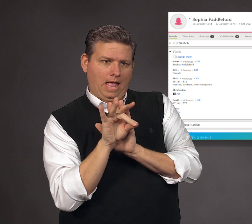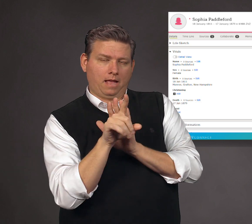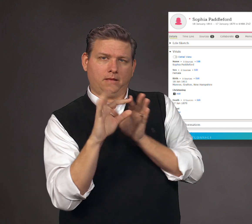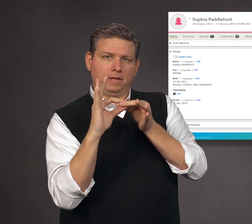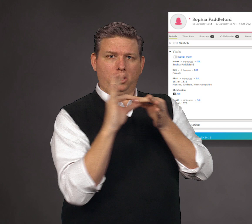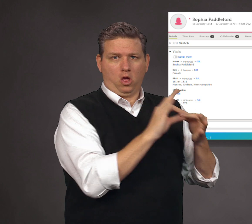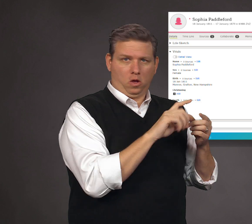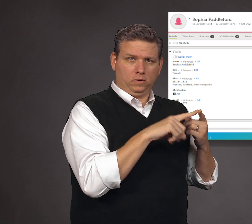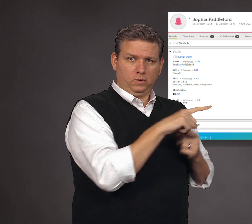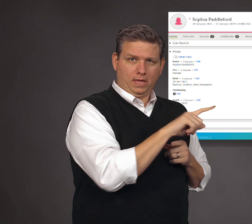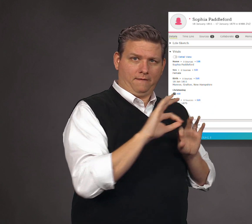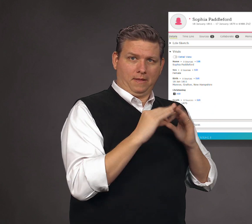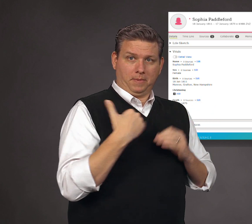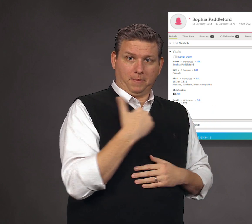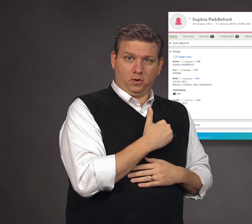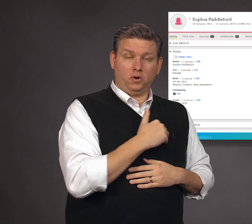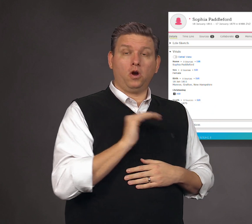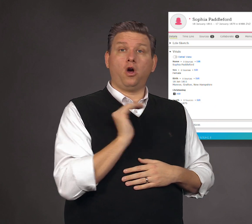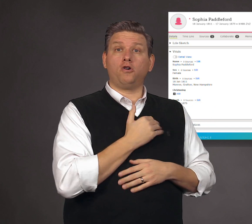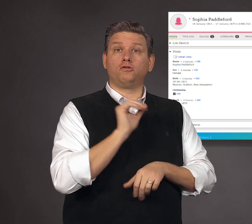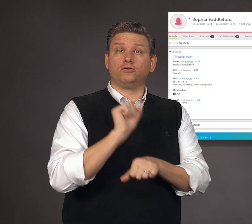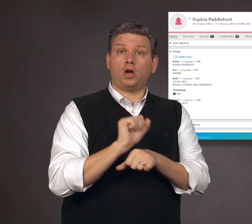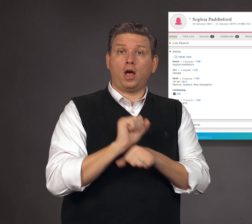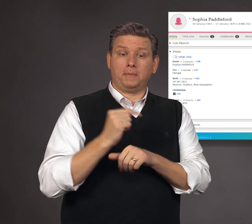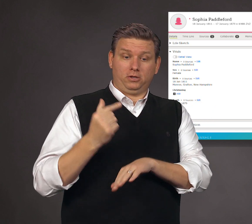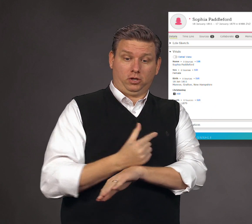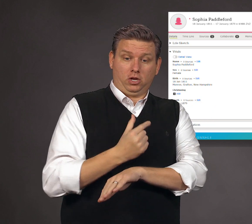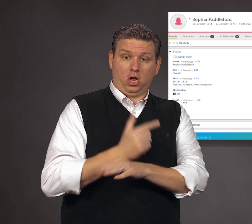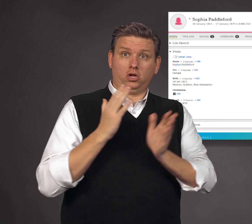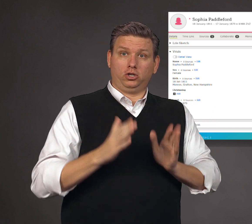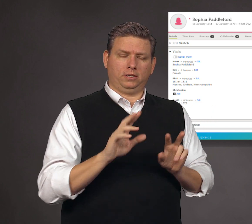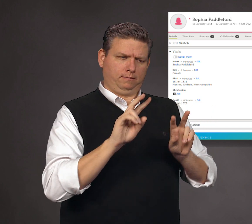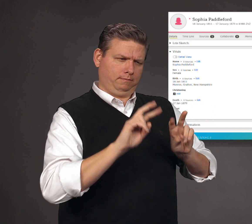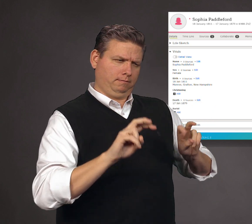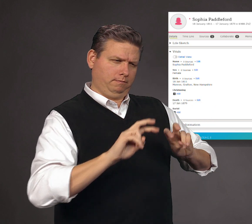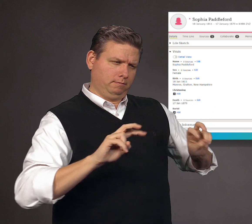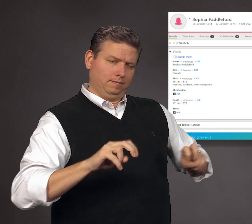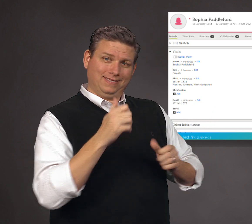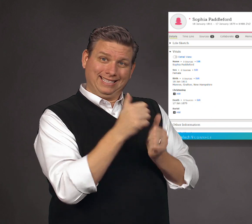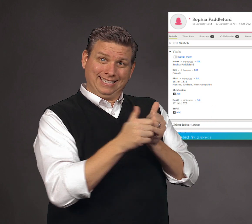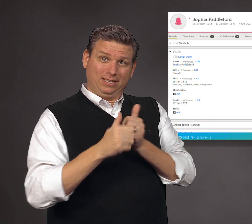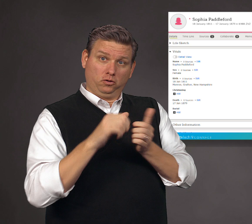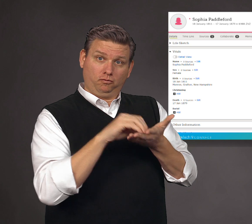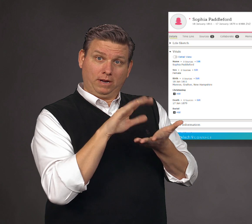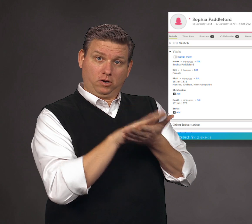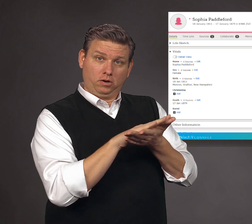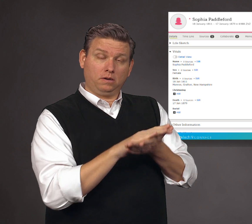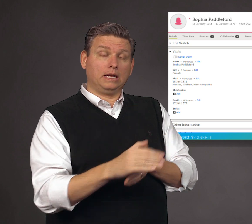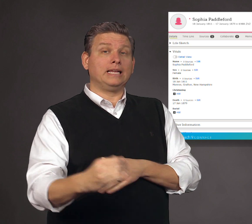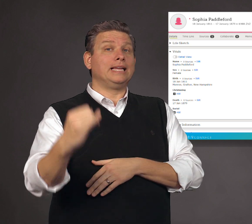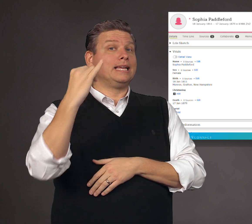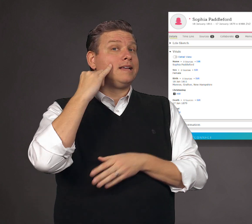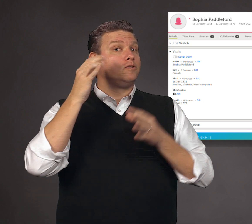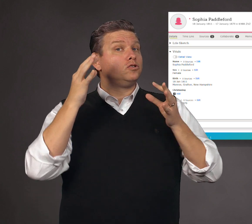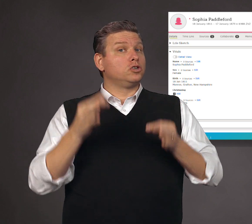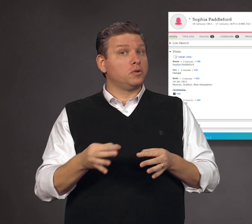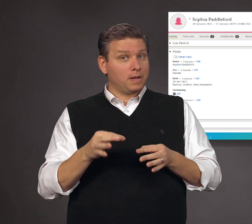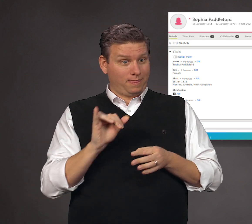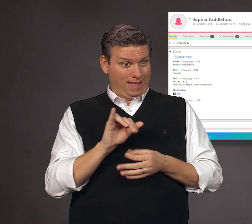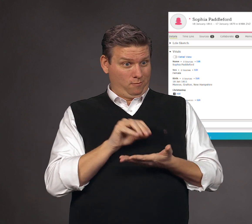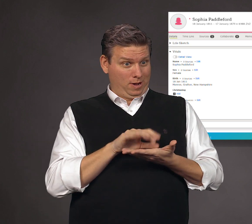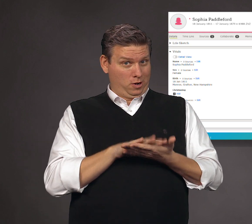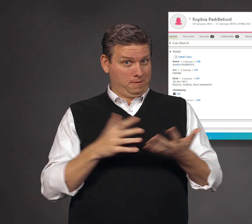ancestors. Our job as genealogists is to analyze each record hint, and if we determine the record is a match for